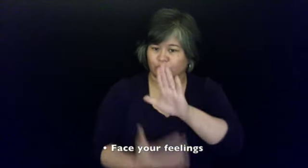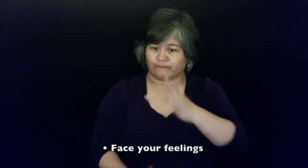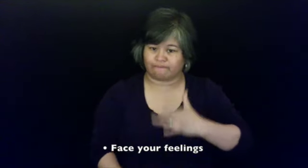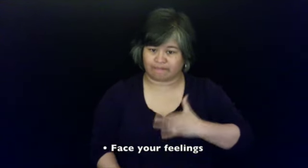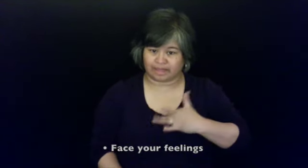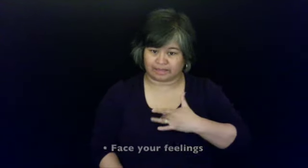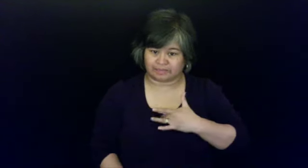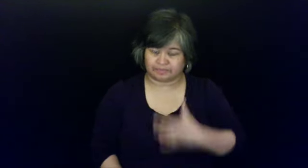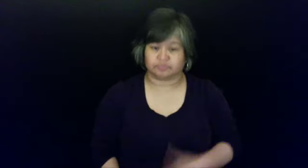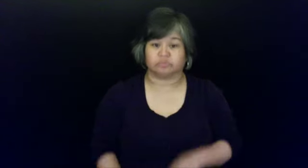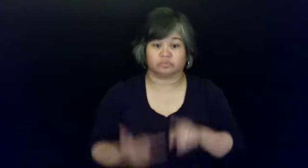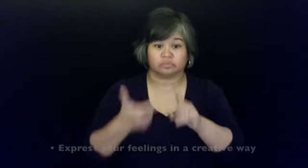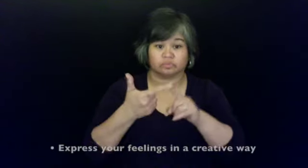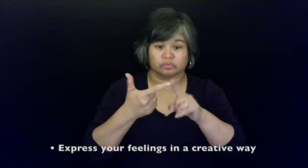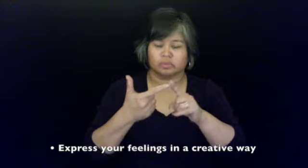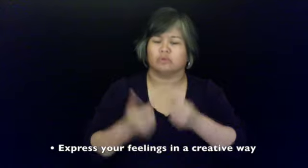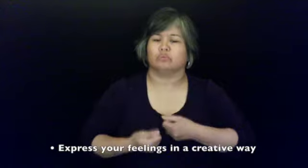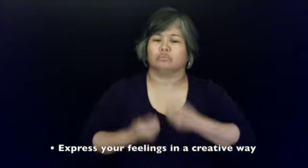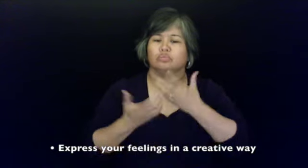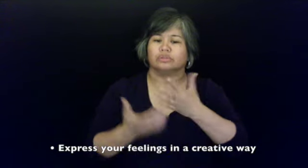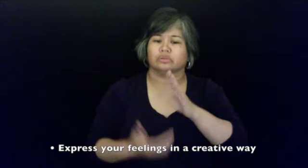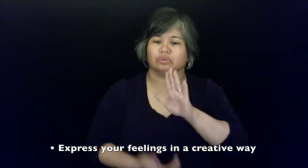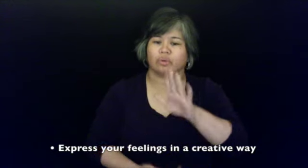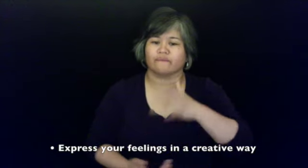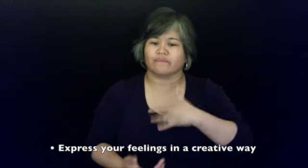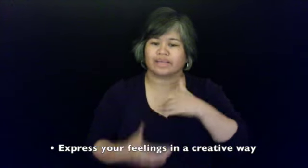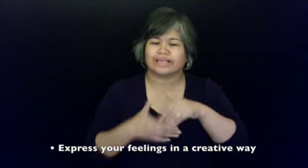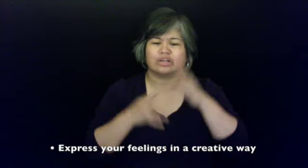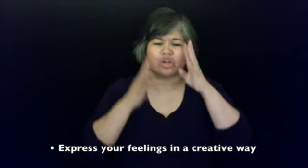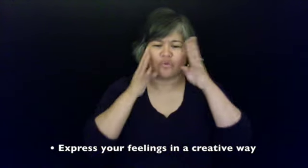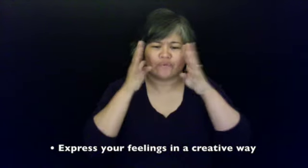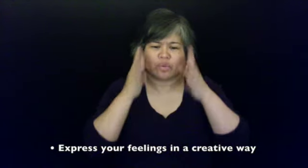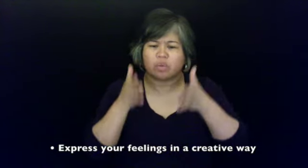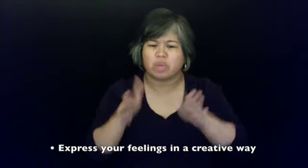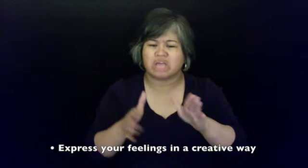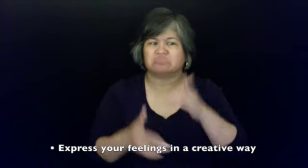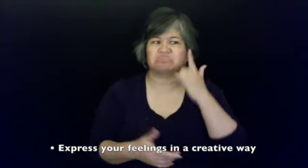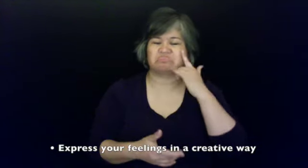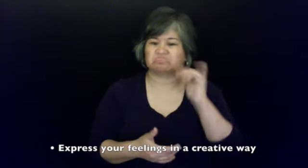face your feelings, express your feelings in a creative way,